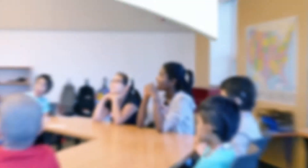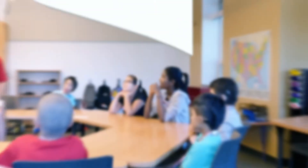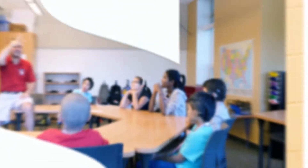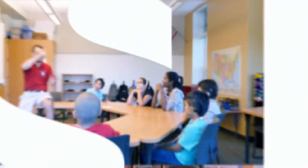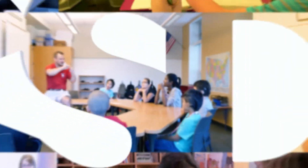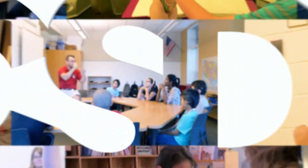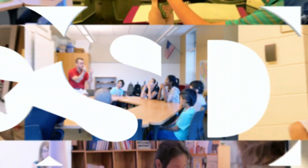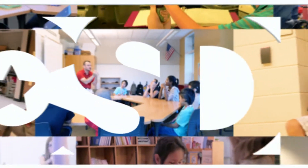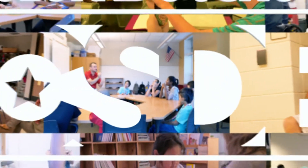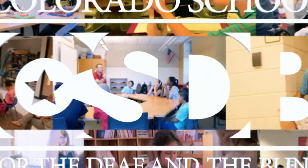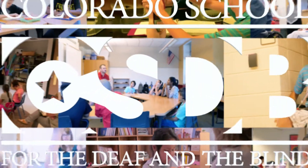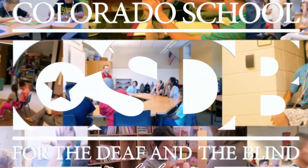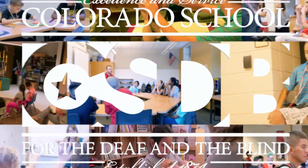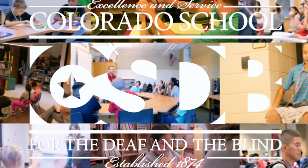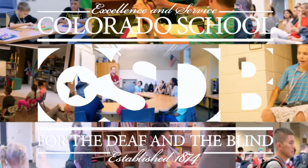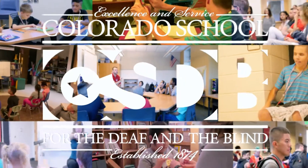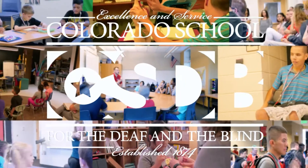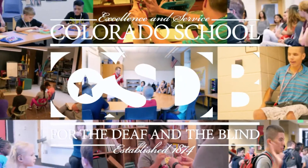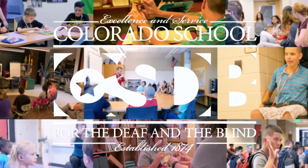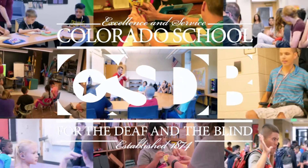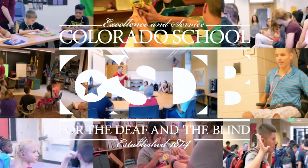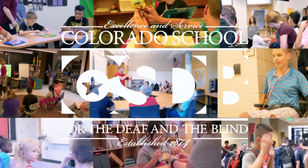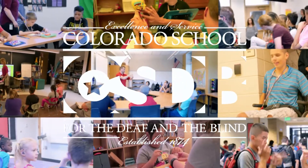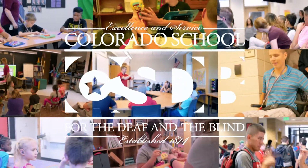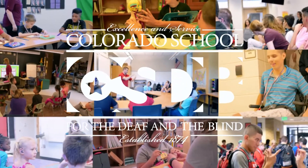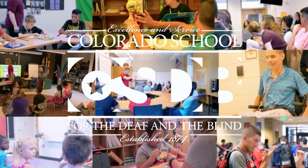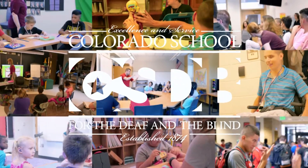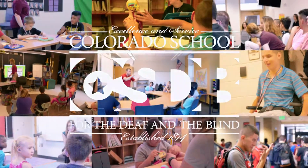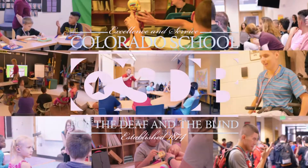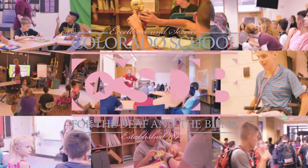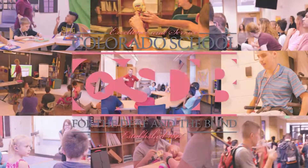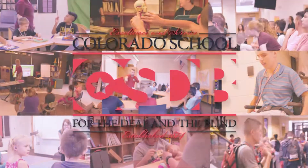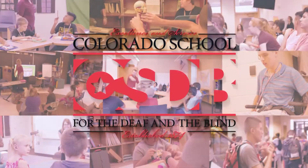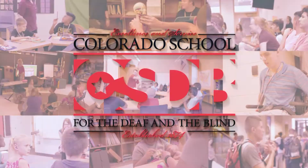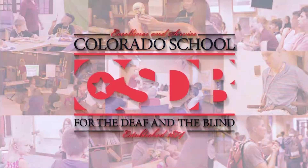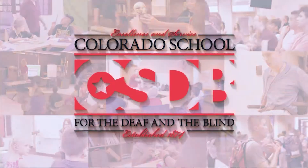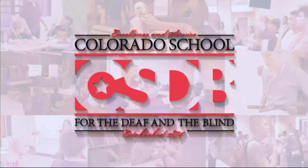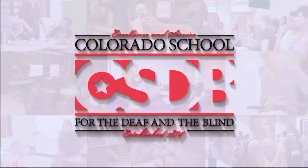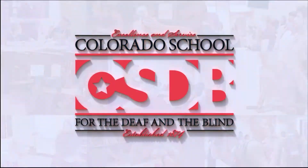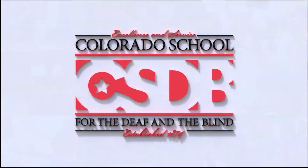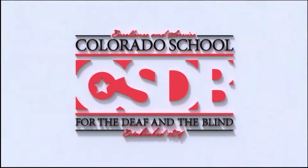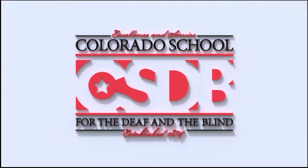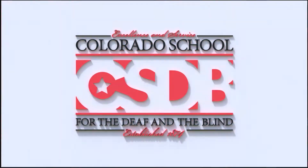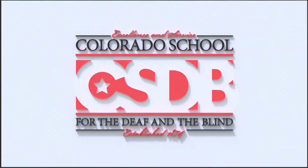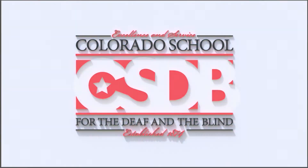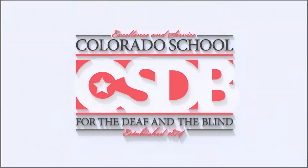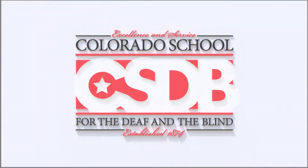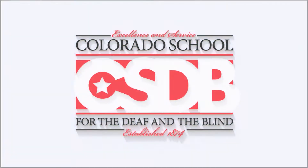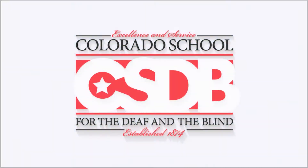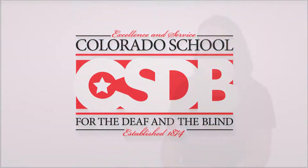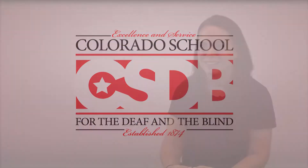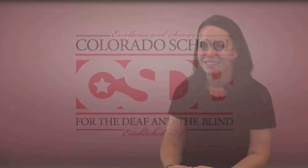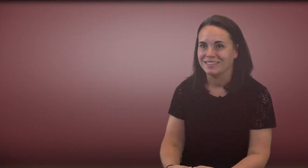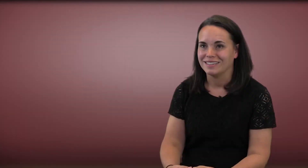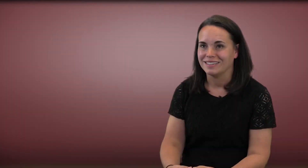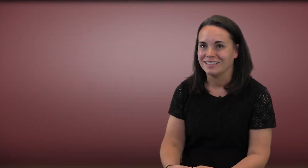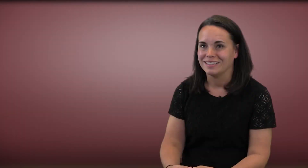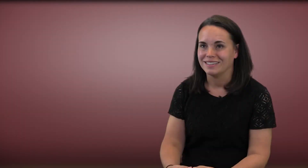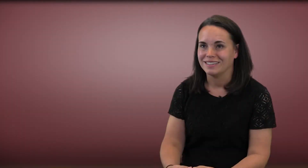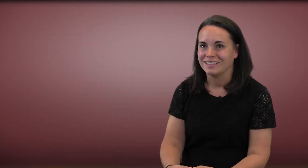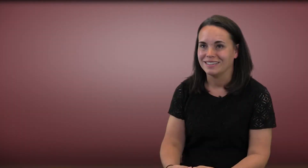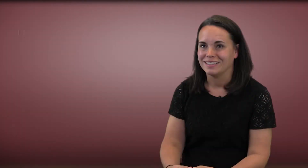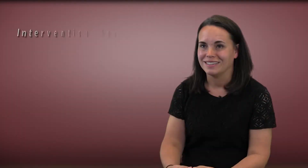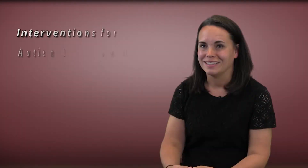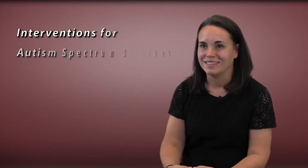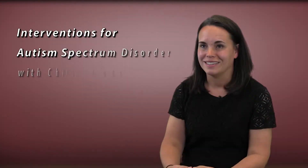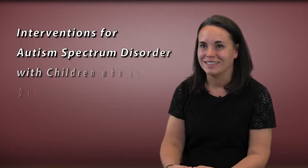The CSDB logo with a collage of 9 videos in the background zooms out and fades to a solid white background. Title: Interventions for Autism Spectrum Disorder with Children Who Are